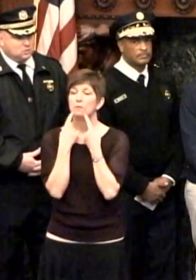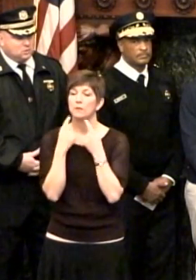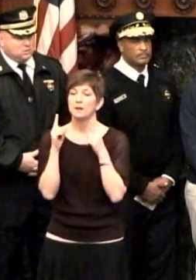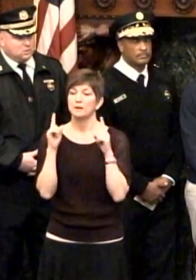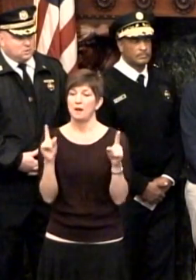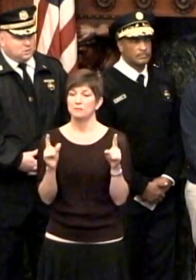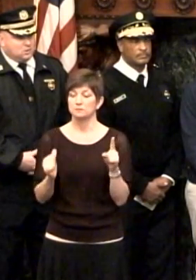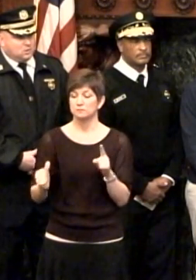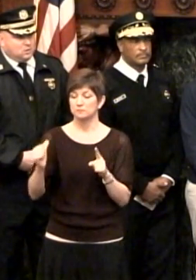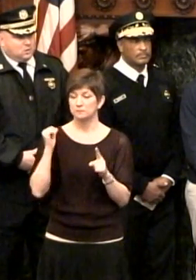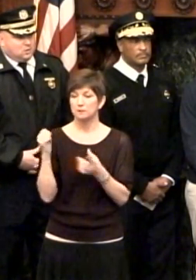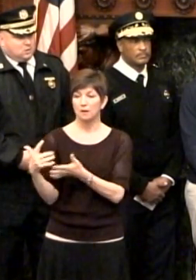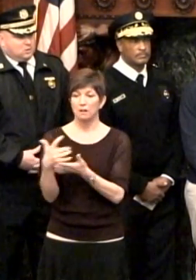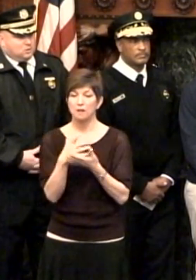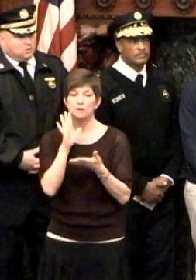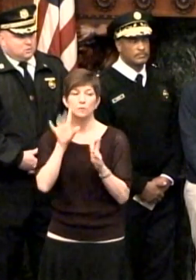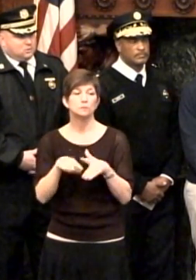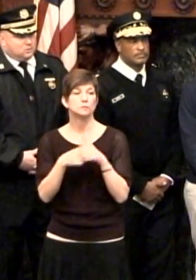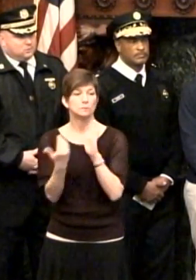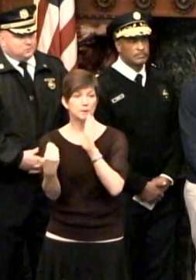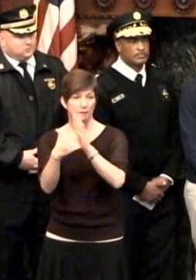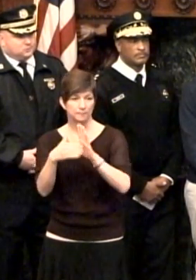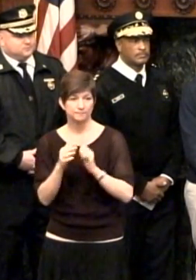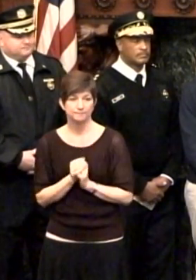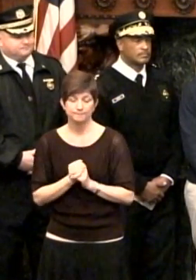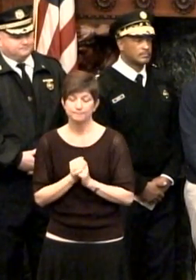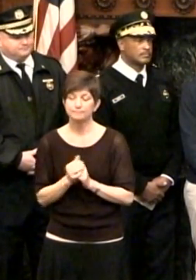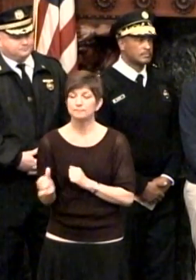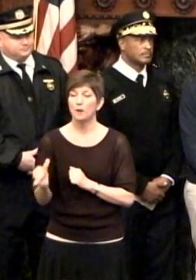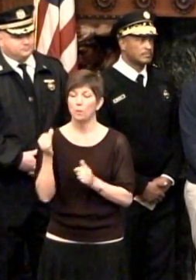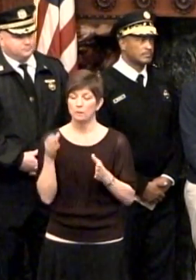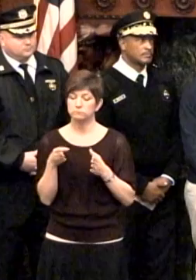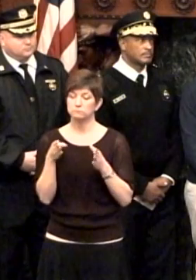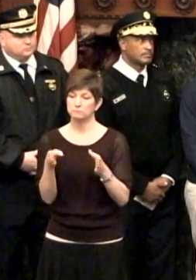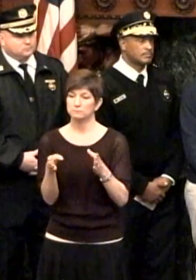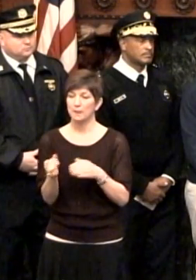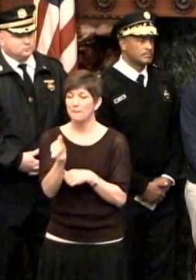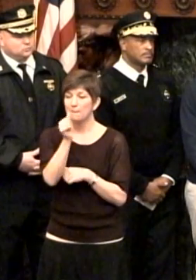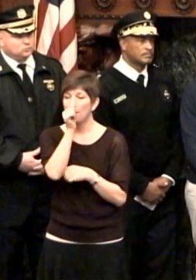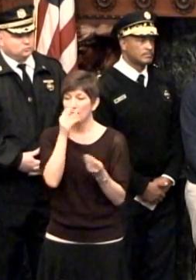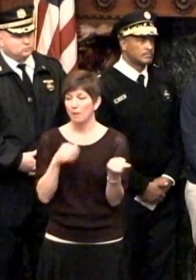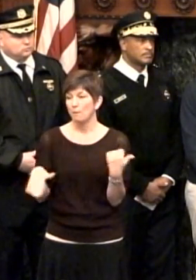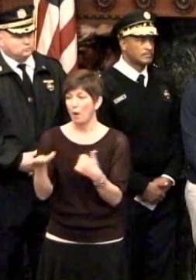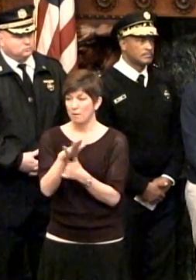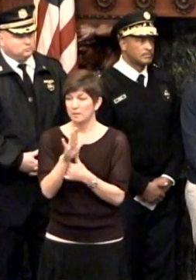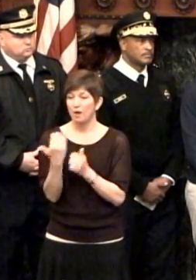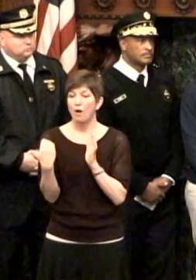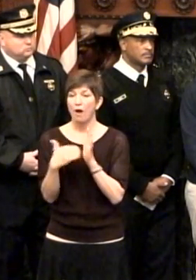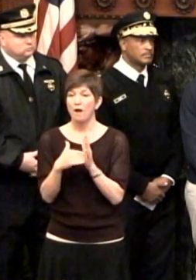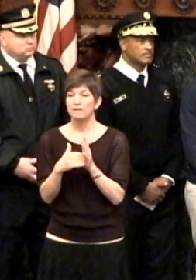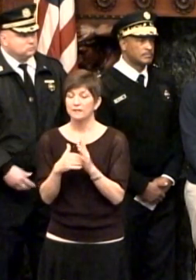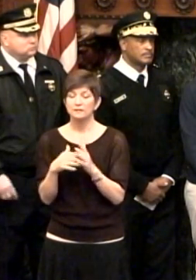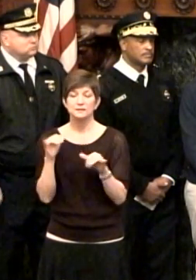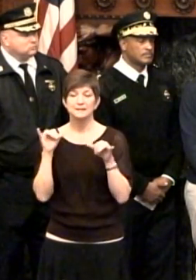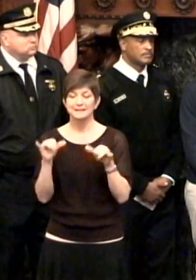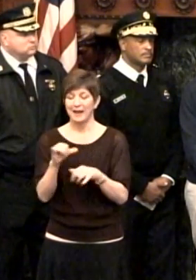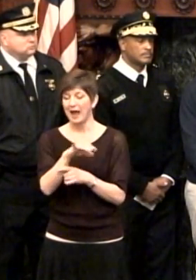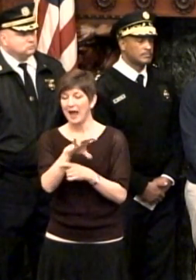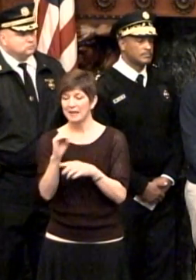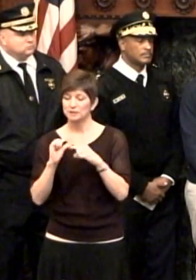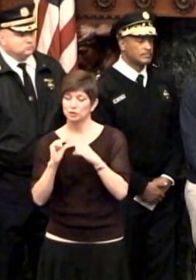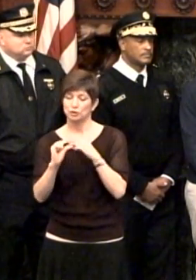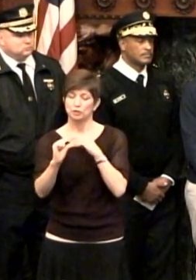rear driveway collections to be resumed. Rear driveways are private property, and they often stay iced over for